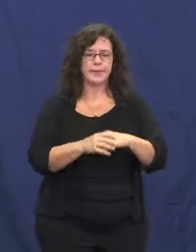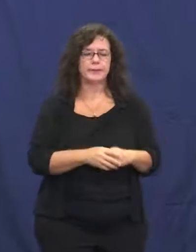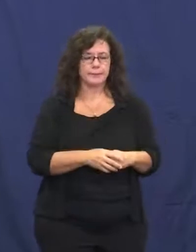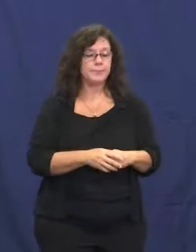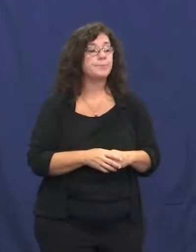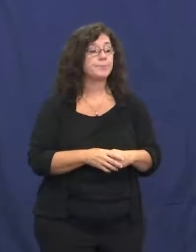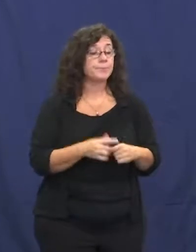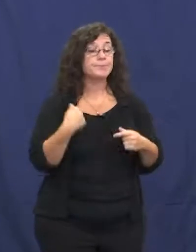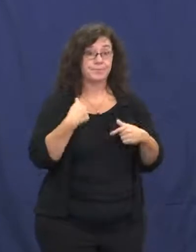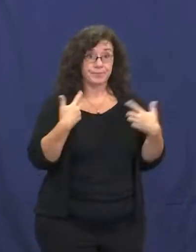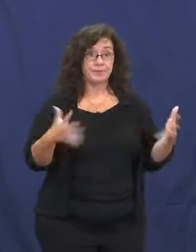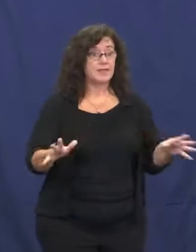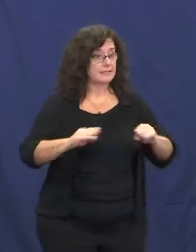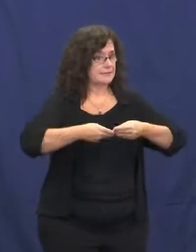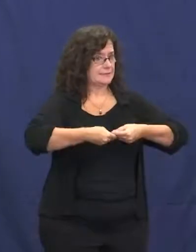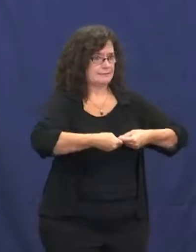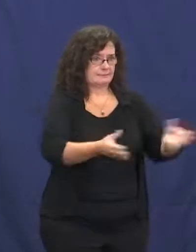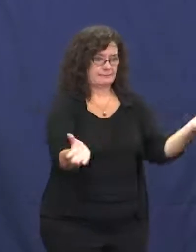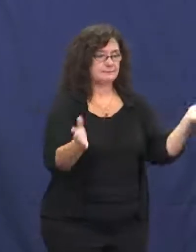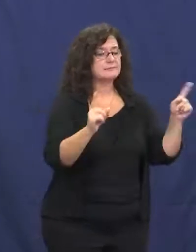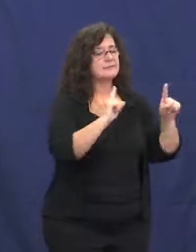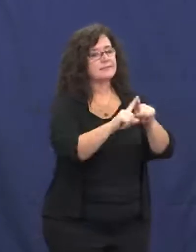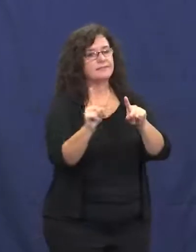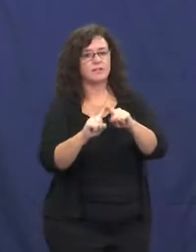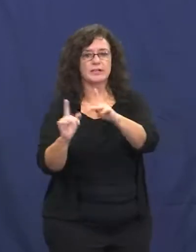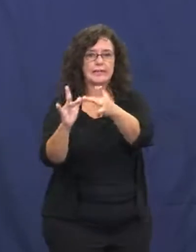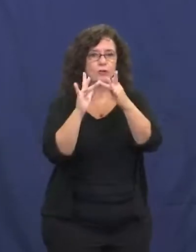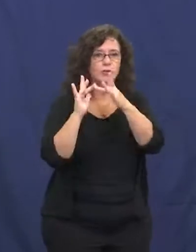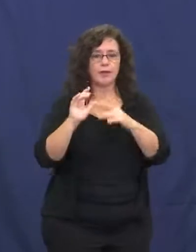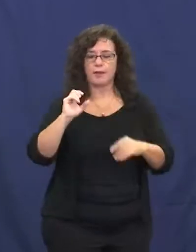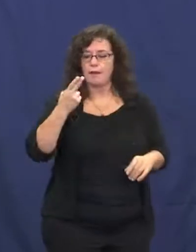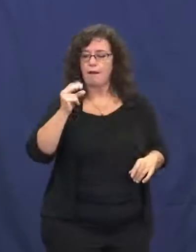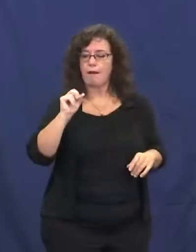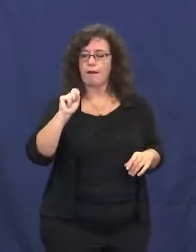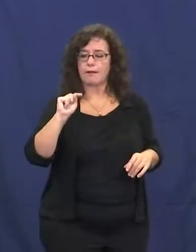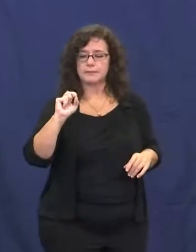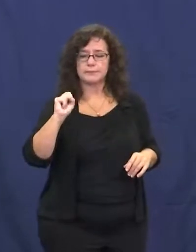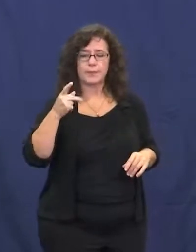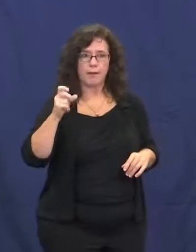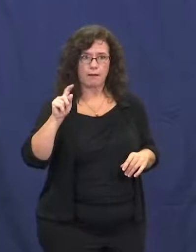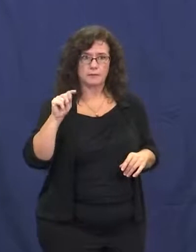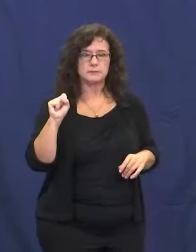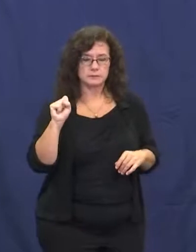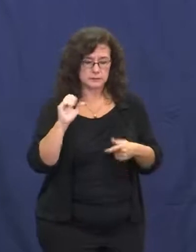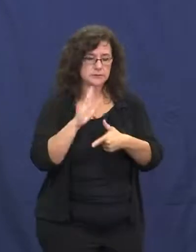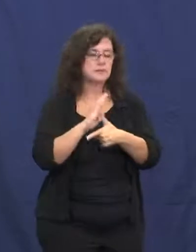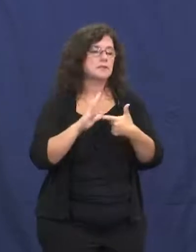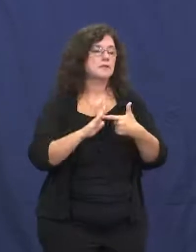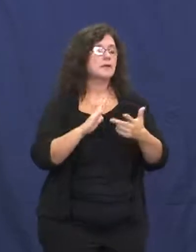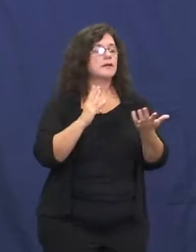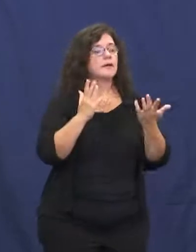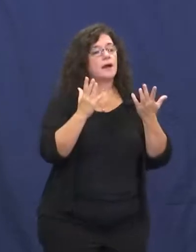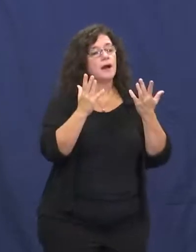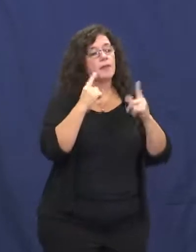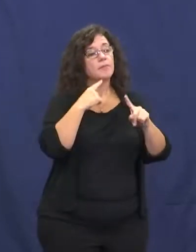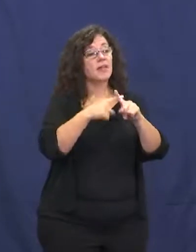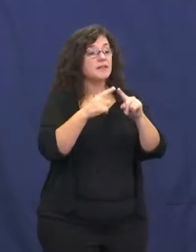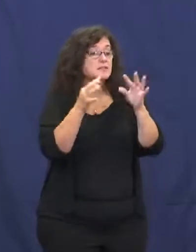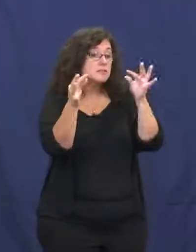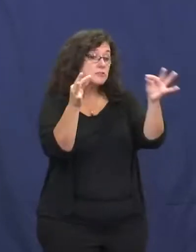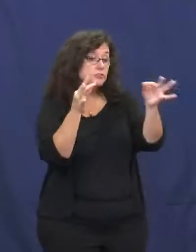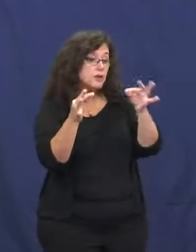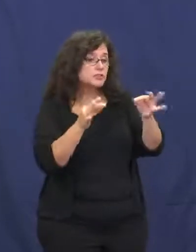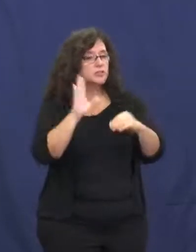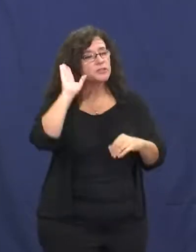distributed. More are continuing to be distributed. And instruction, even though we use fancy words like synchronous